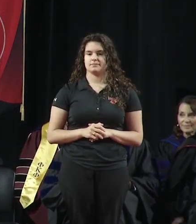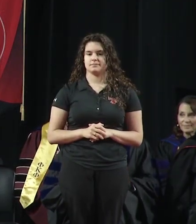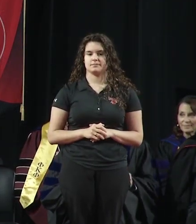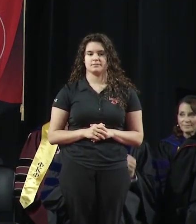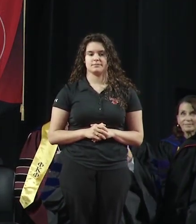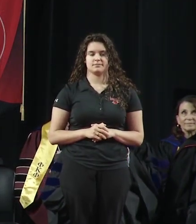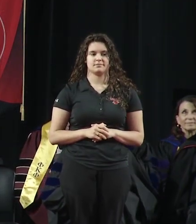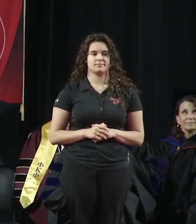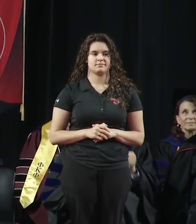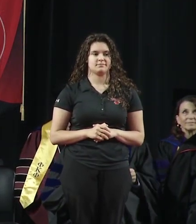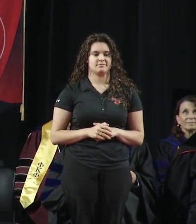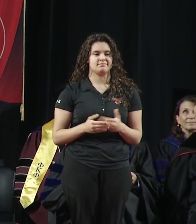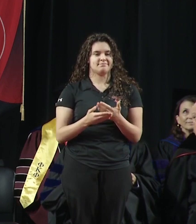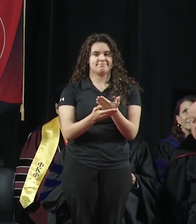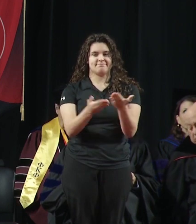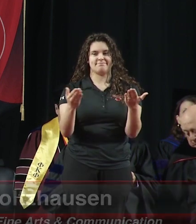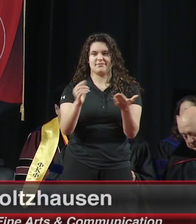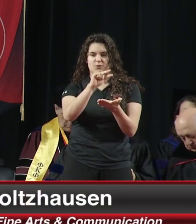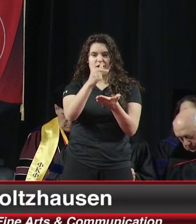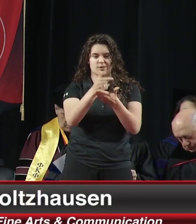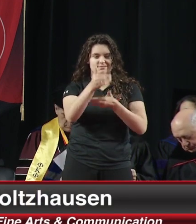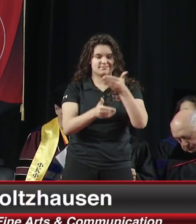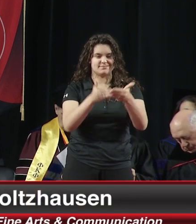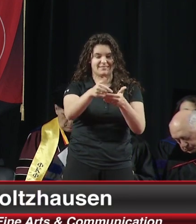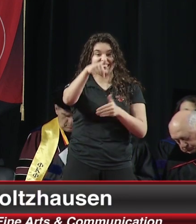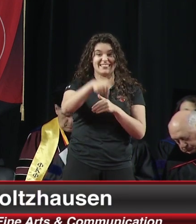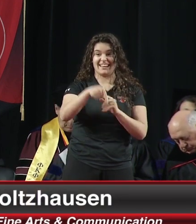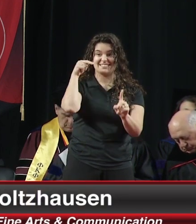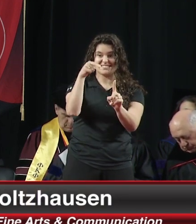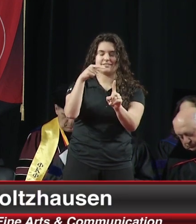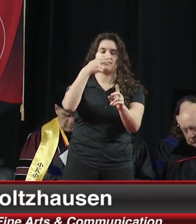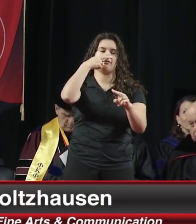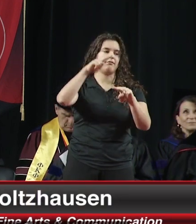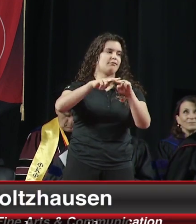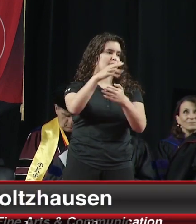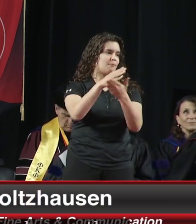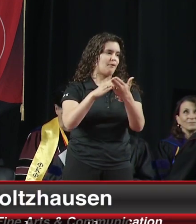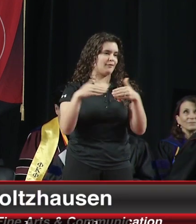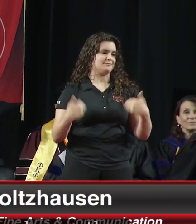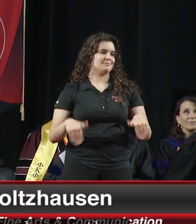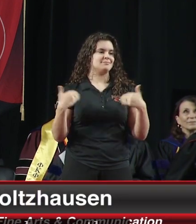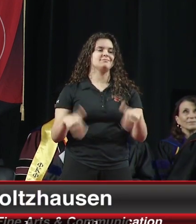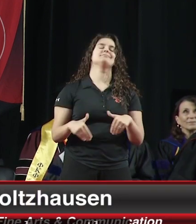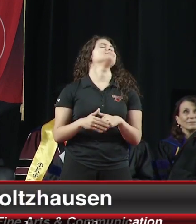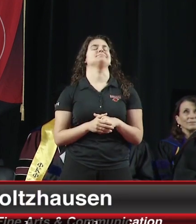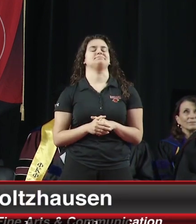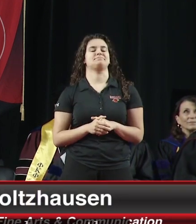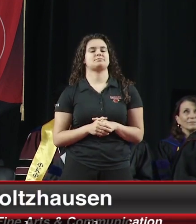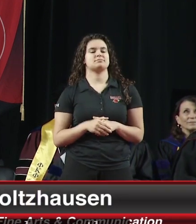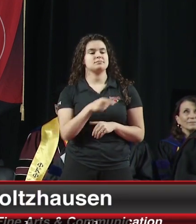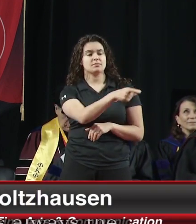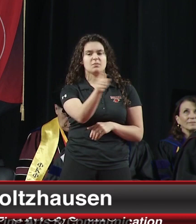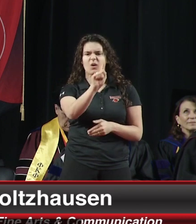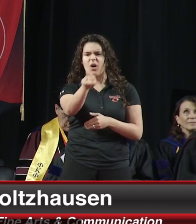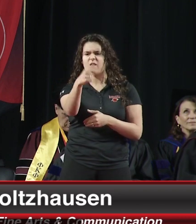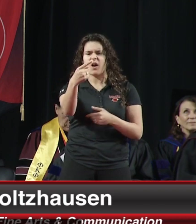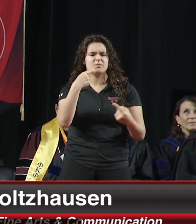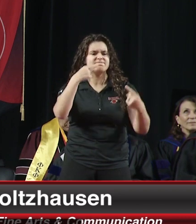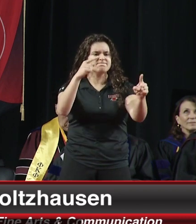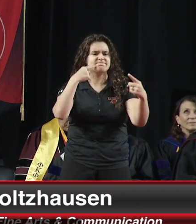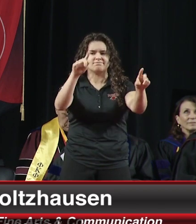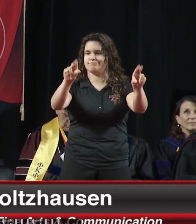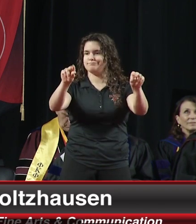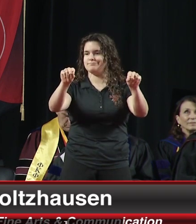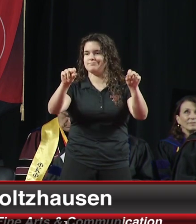This is always the fun part of commencement. Nobody achieves success alone. The people whose